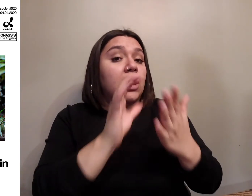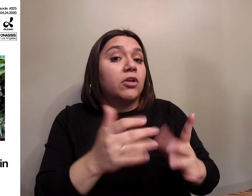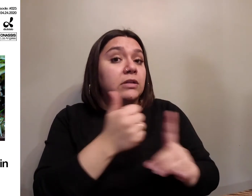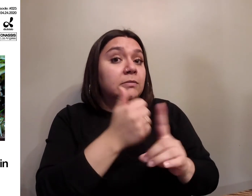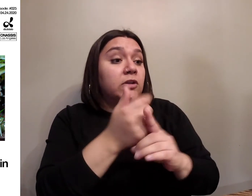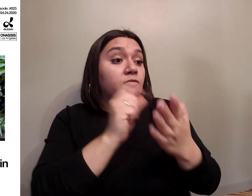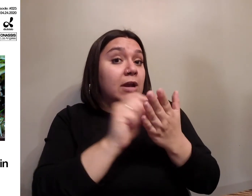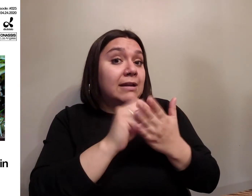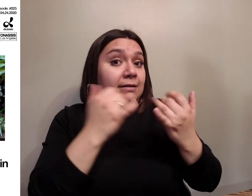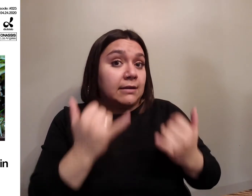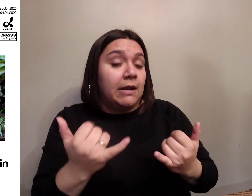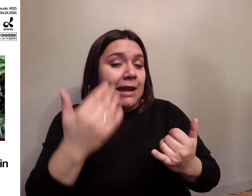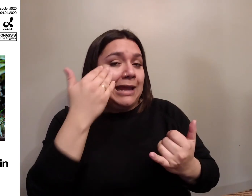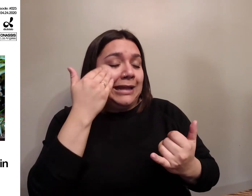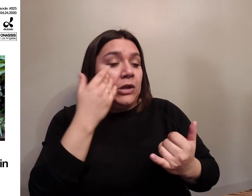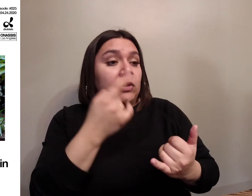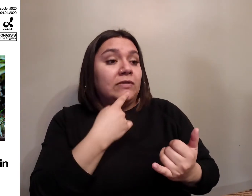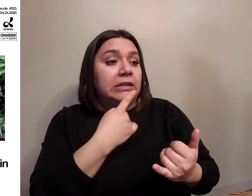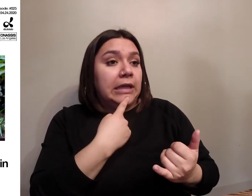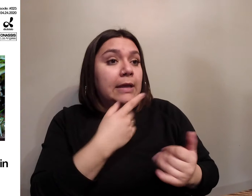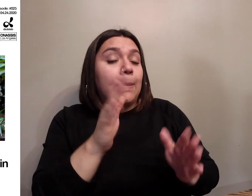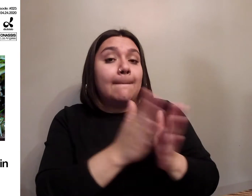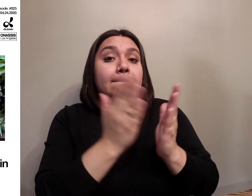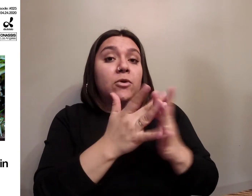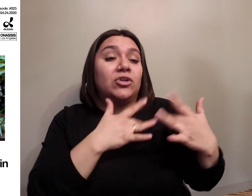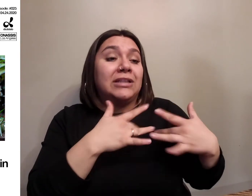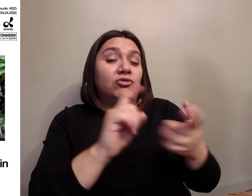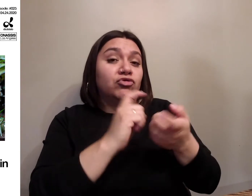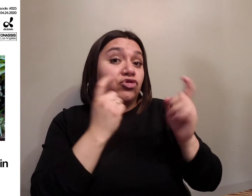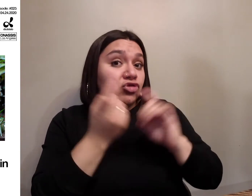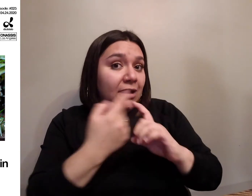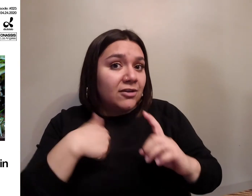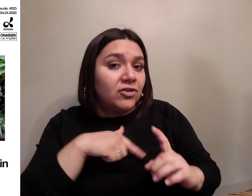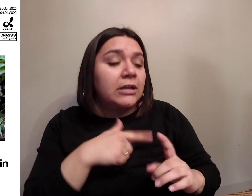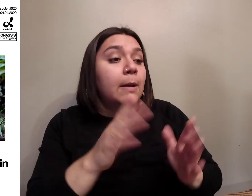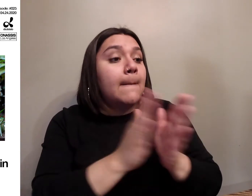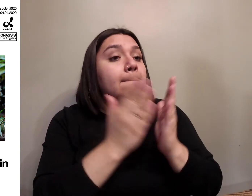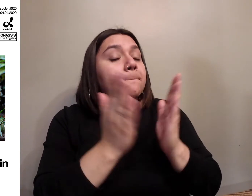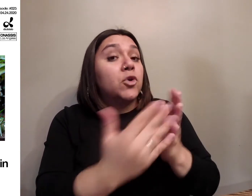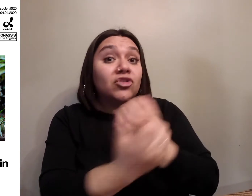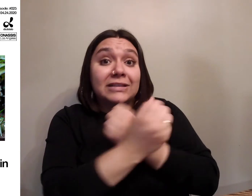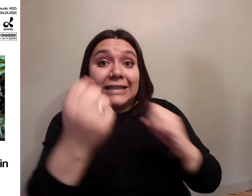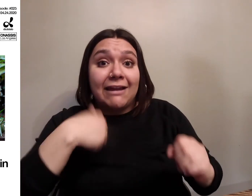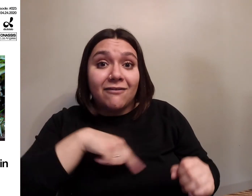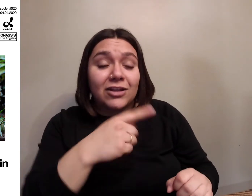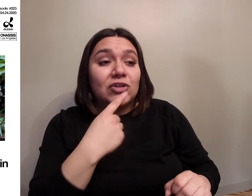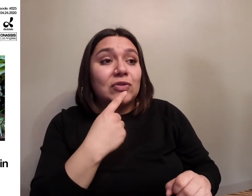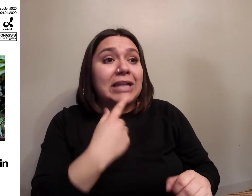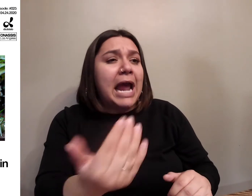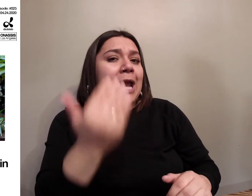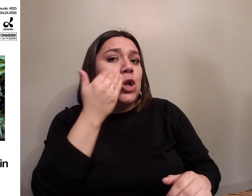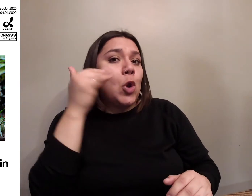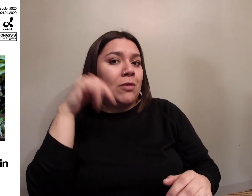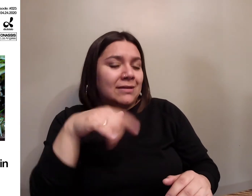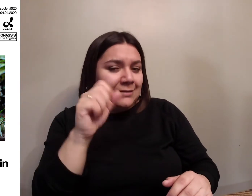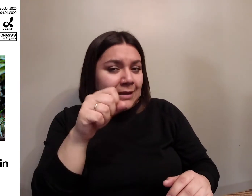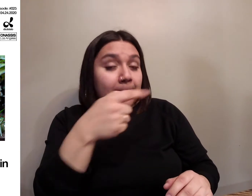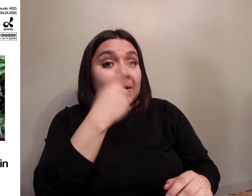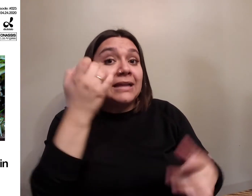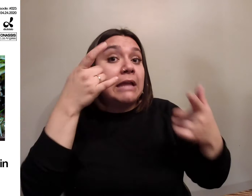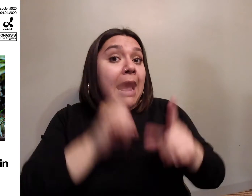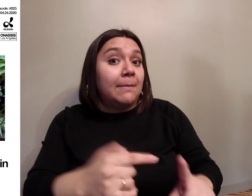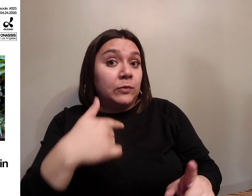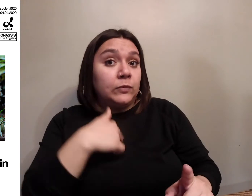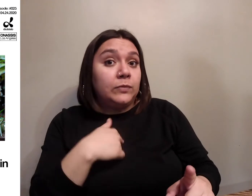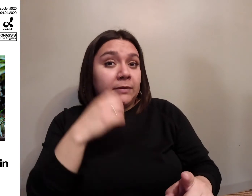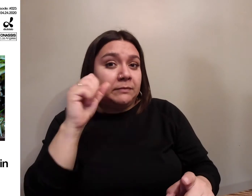frankly, not only writers who are writing now. I know you've said that books change us, books save